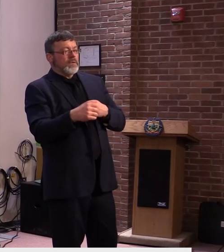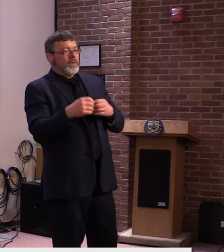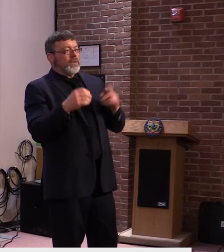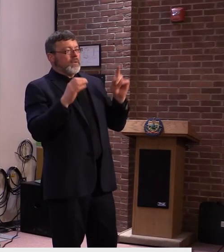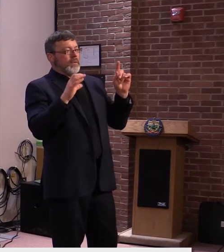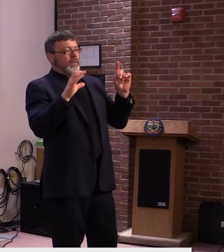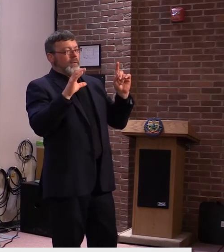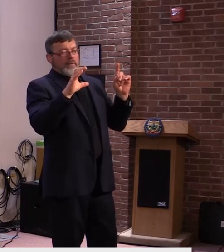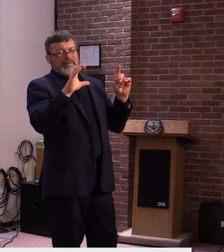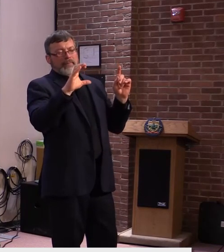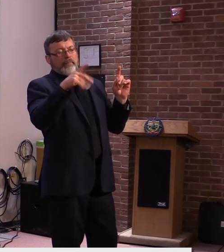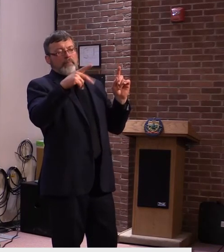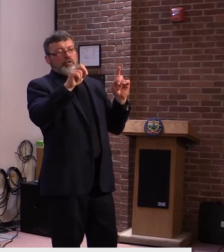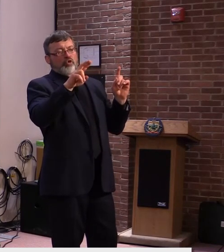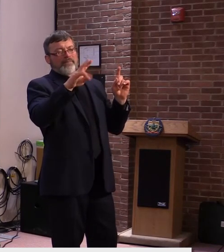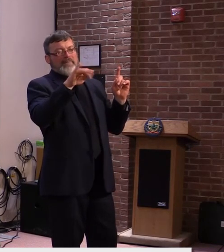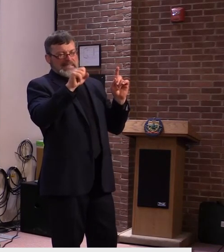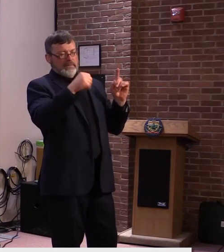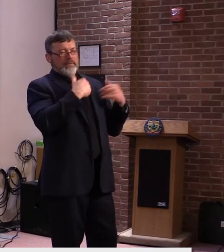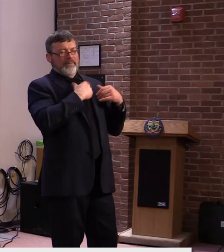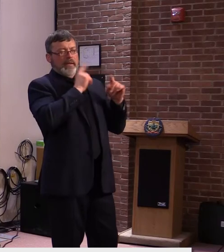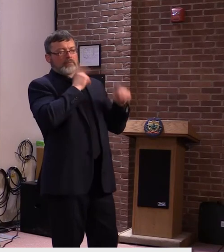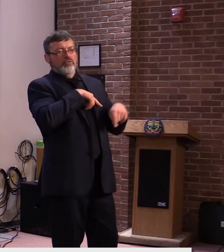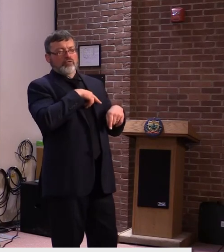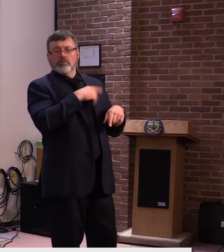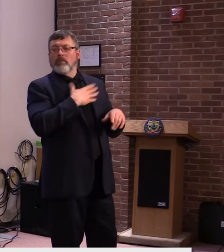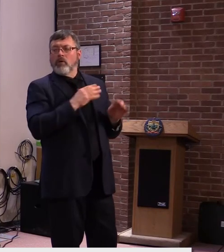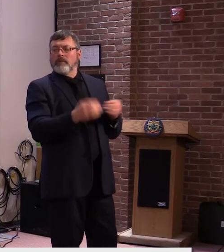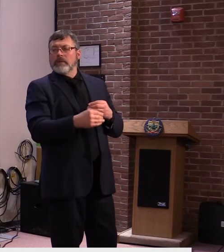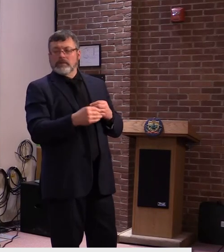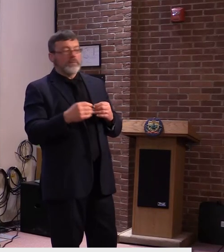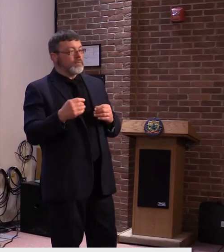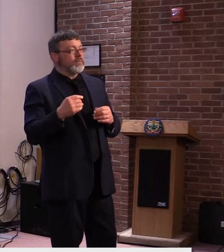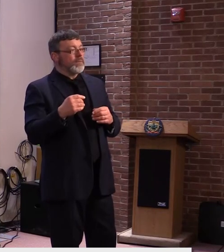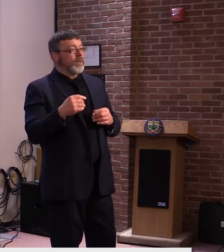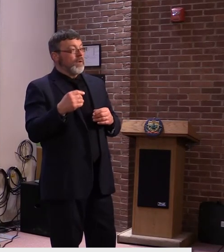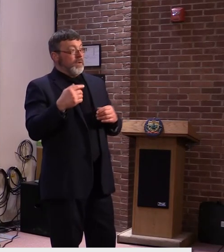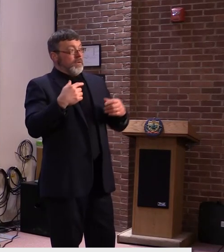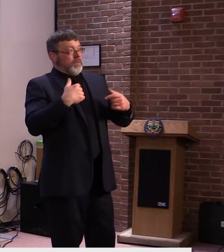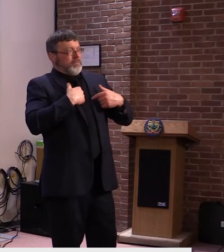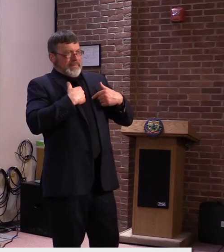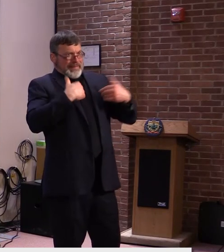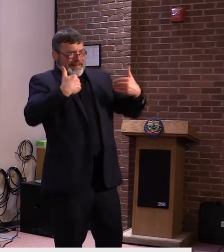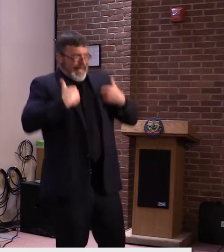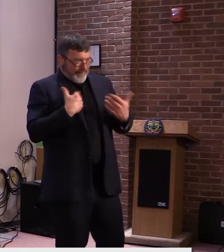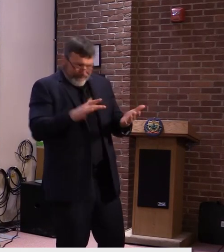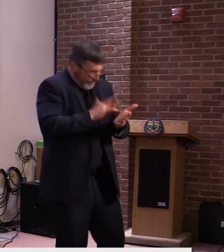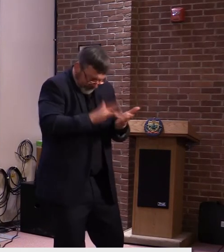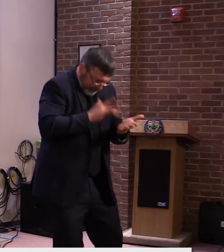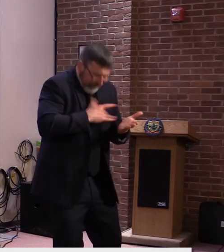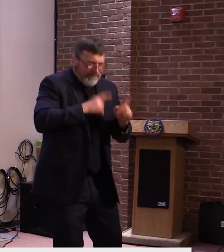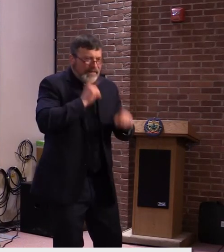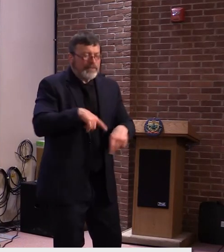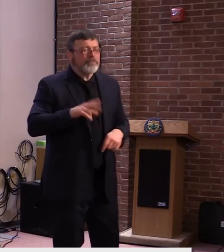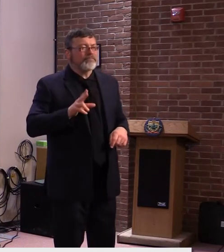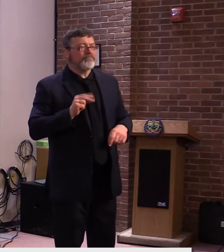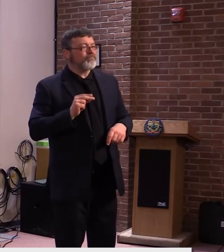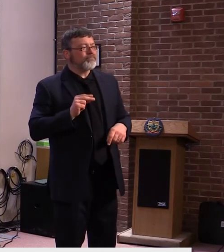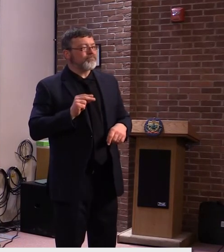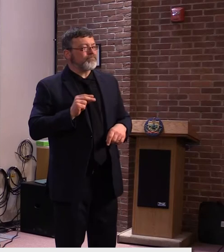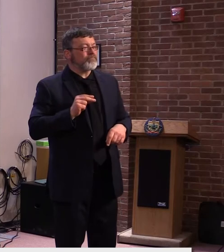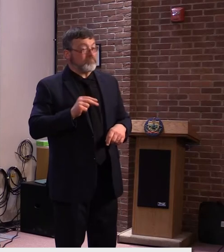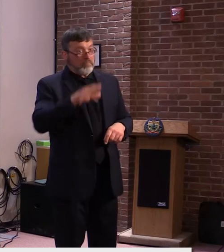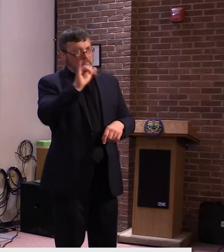that. But as we stand here right now, part of the analysis is about